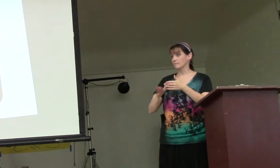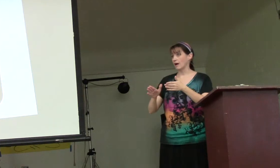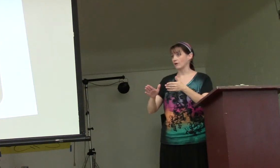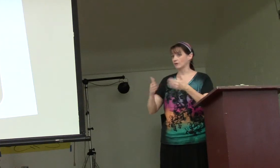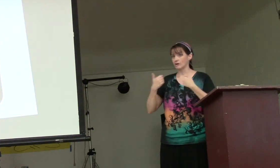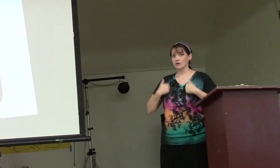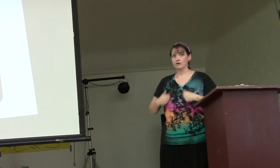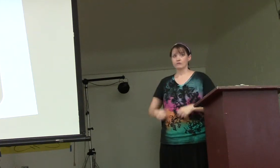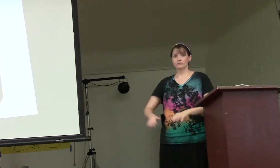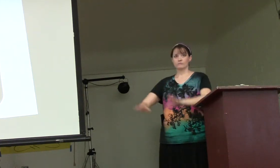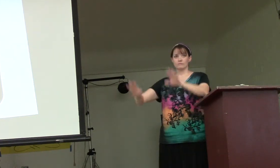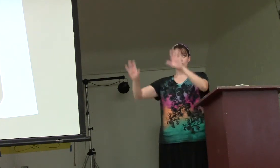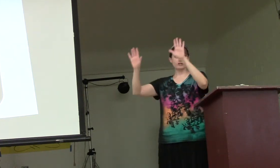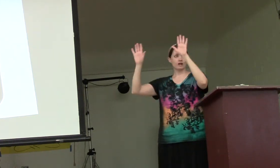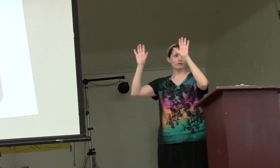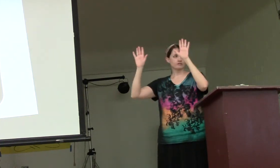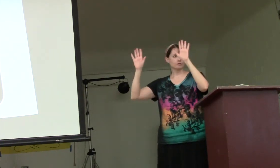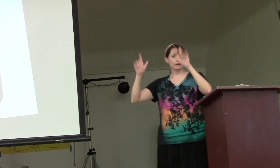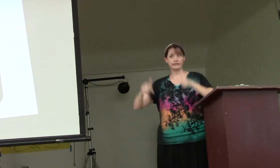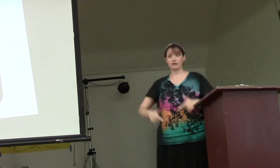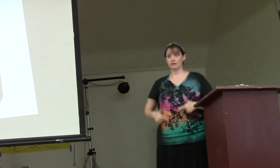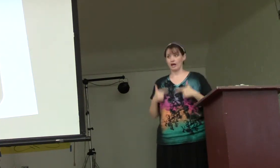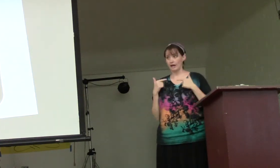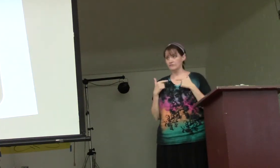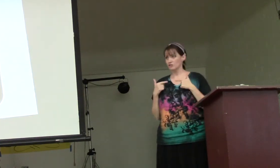about, we talk about surrendering our lives.